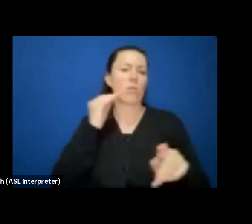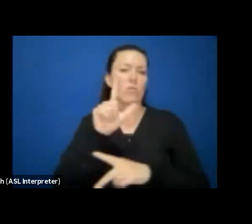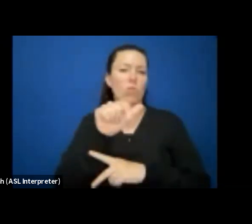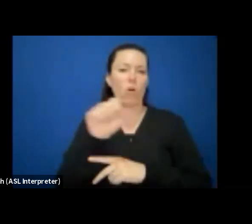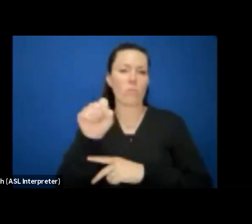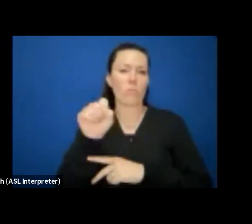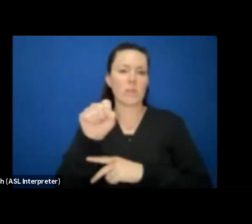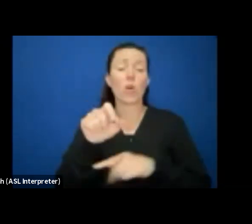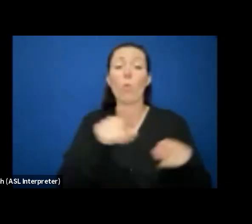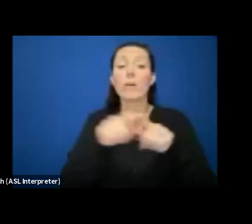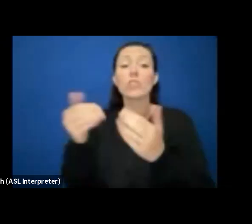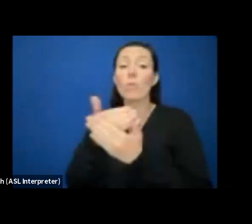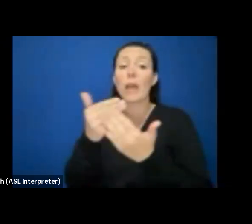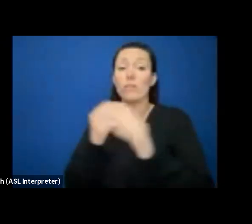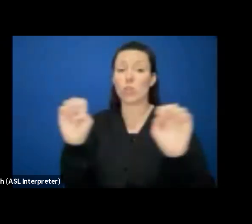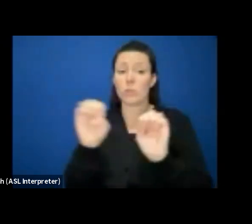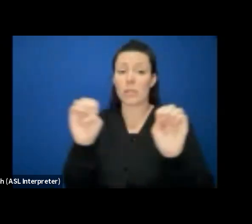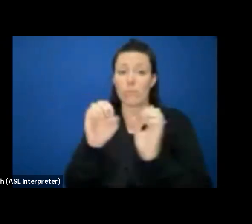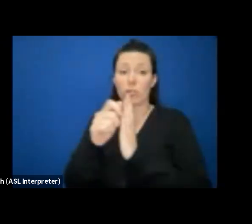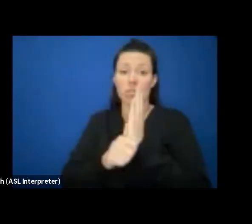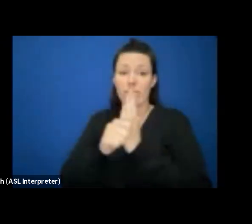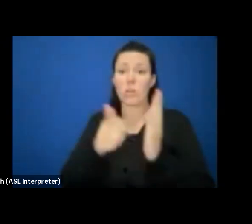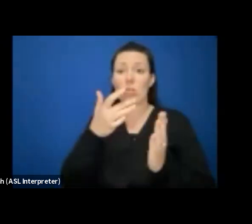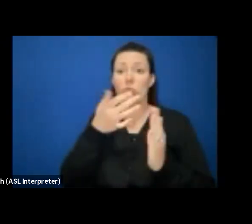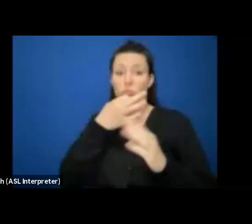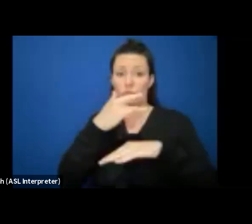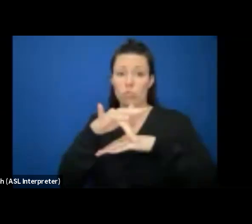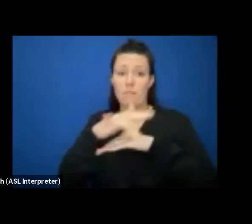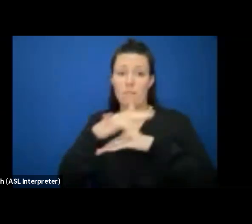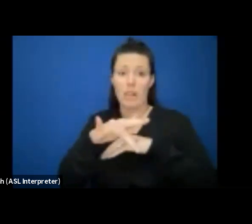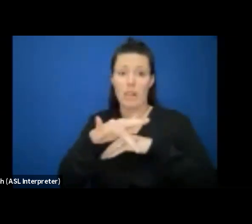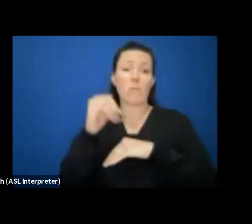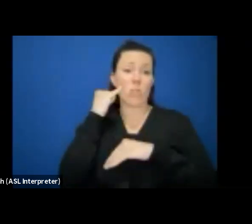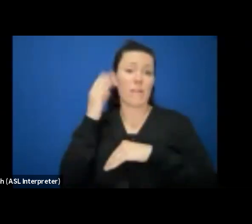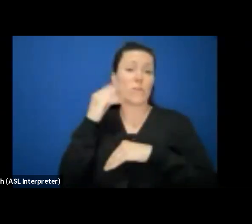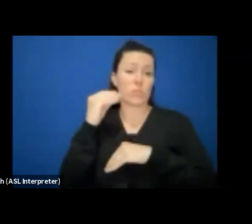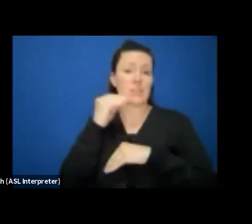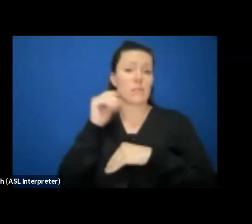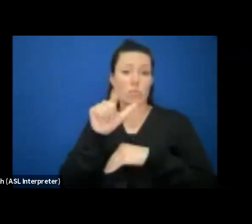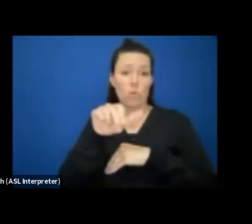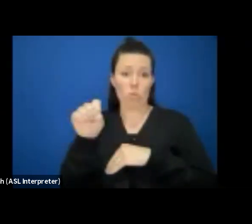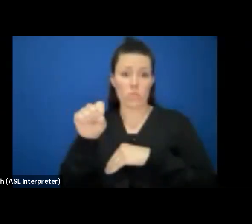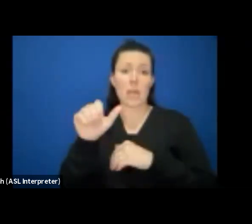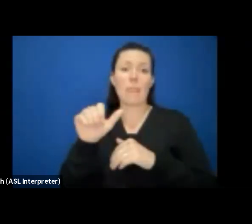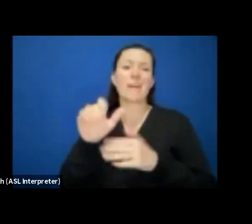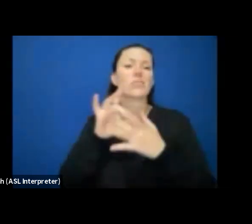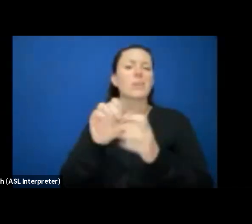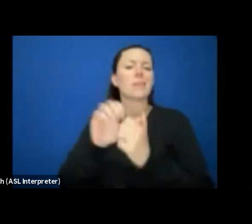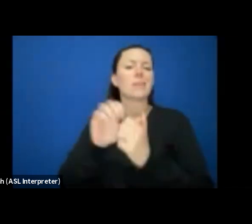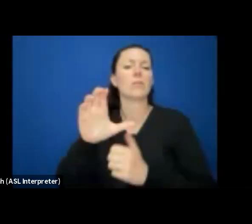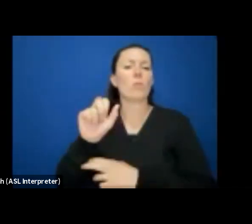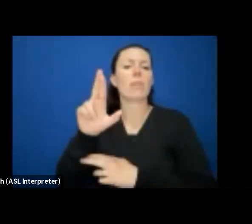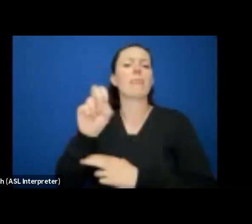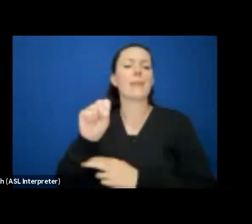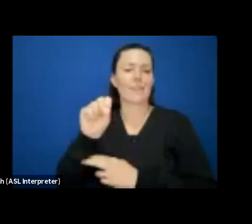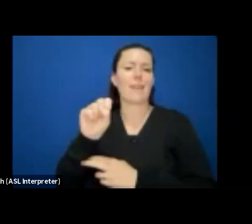have the new emergency vouchers that are coming up, for those experiencing homelessness as part of the new CARES program. So we